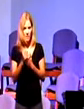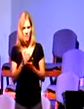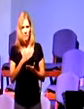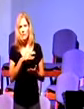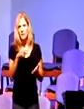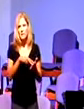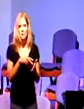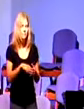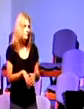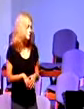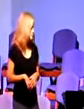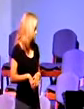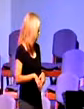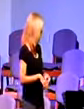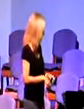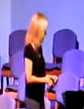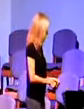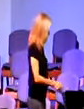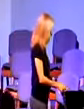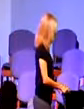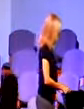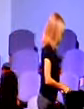stand?